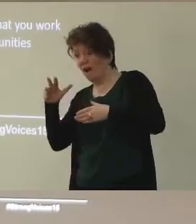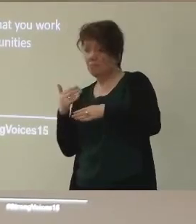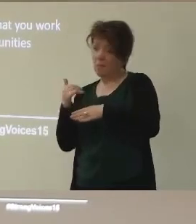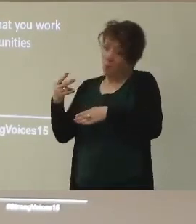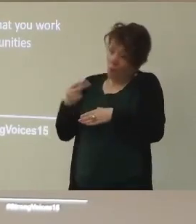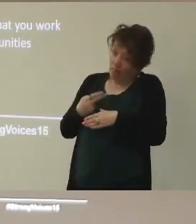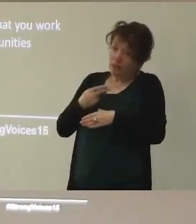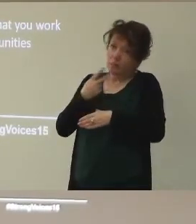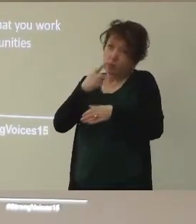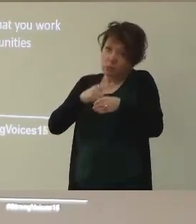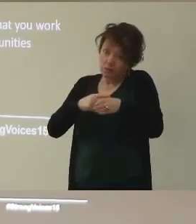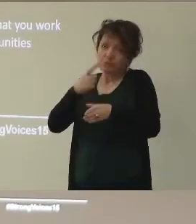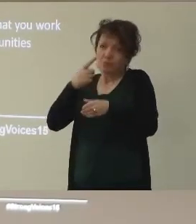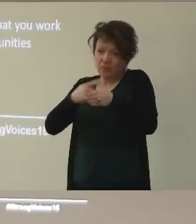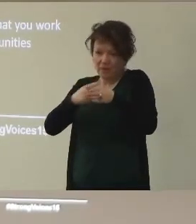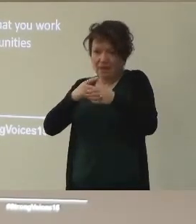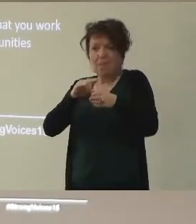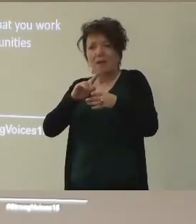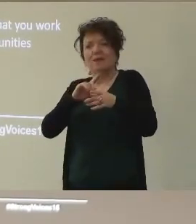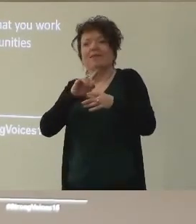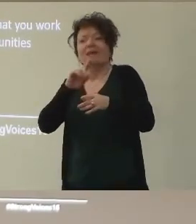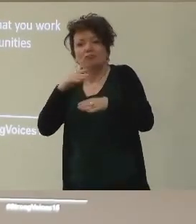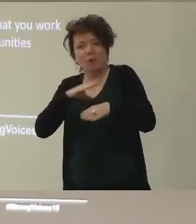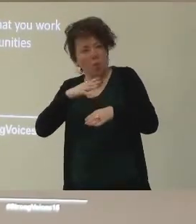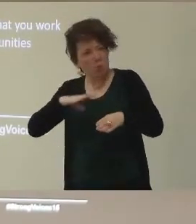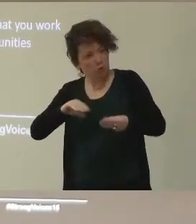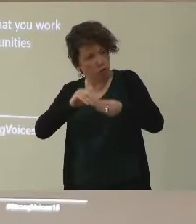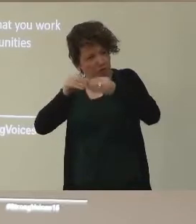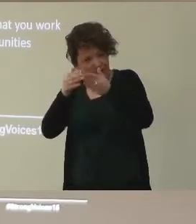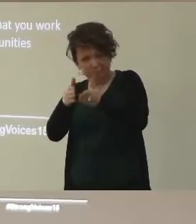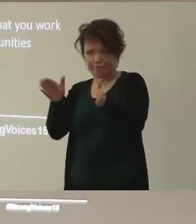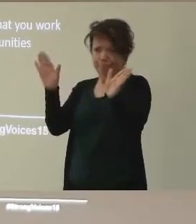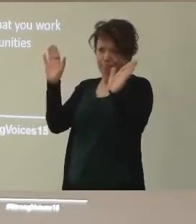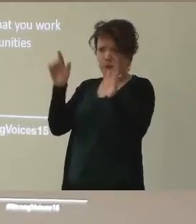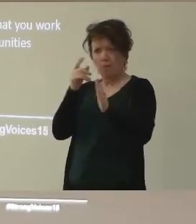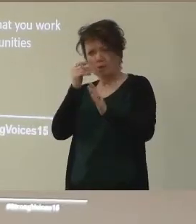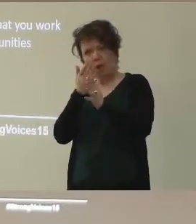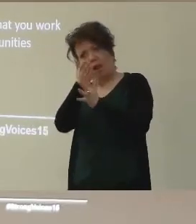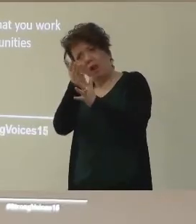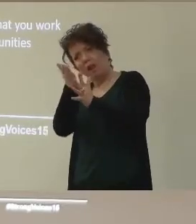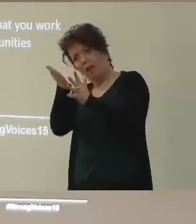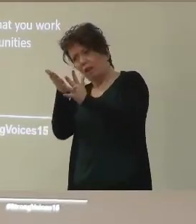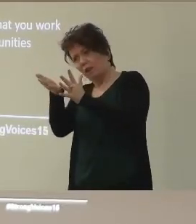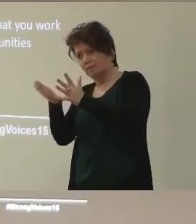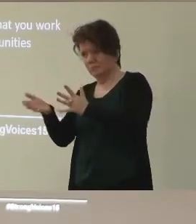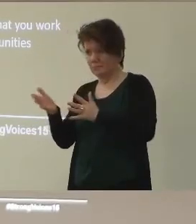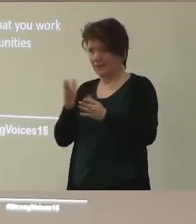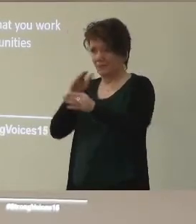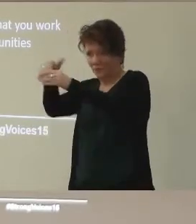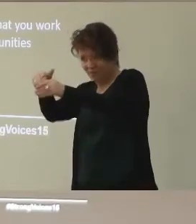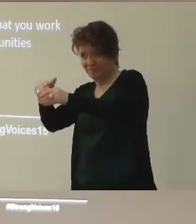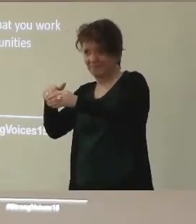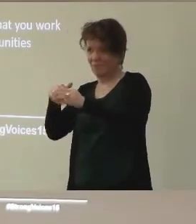years or a year and then be ready. And we want to create those pathways, and we want to create pathways into